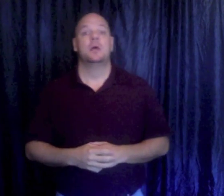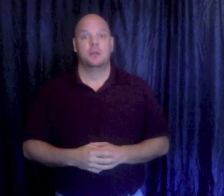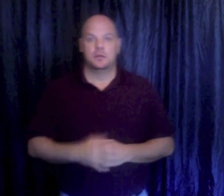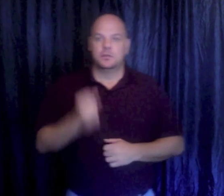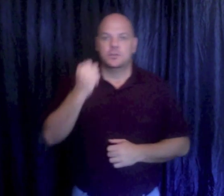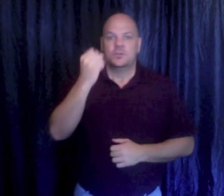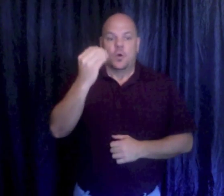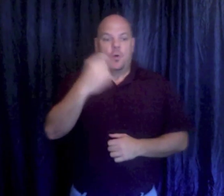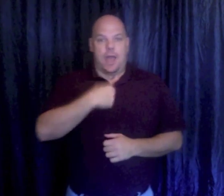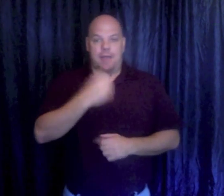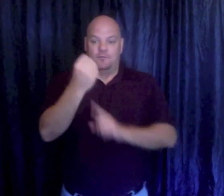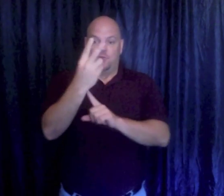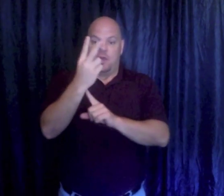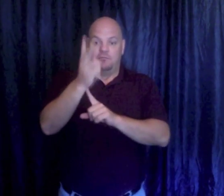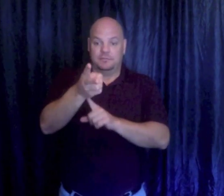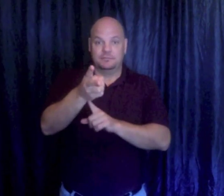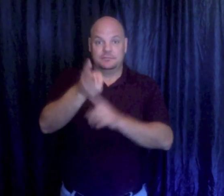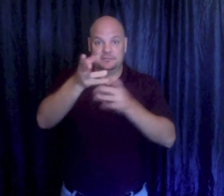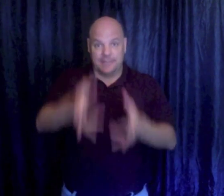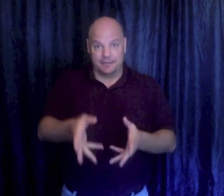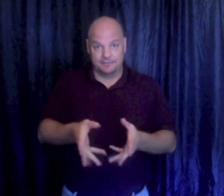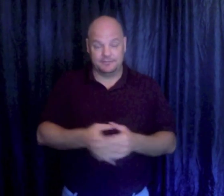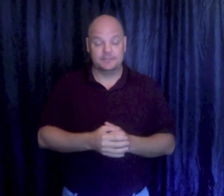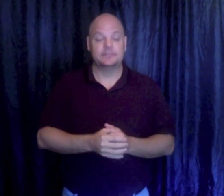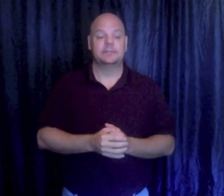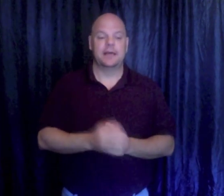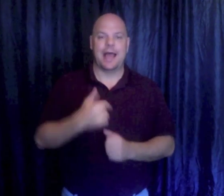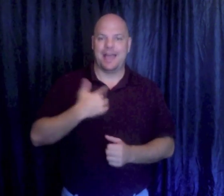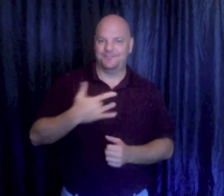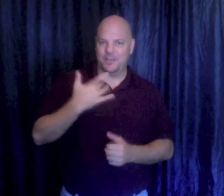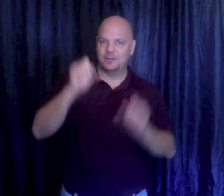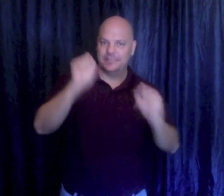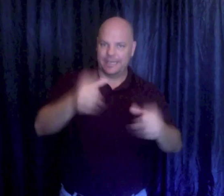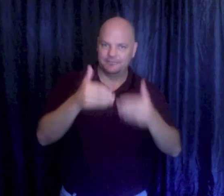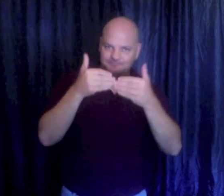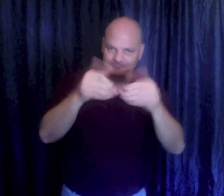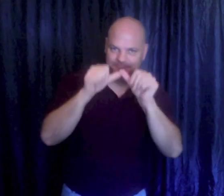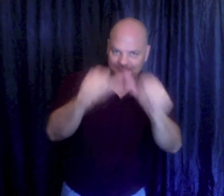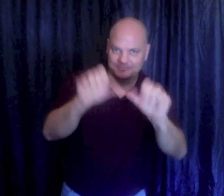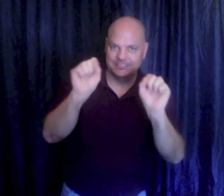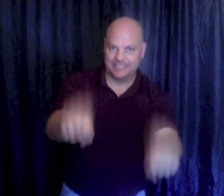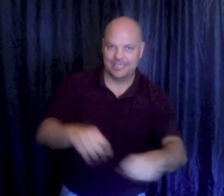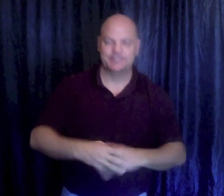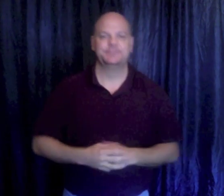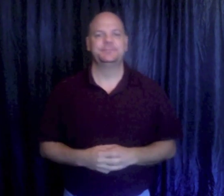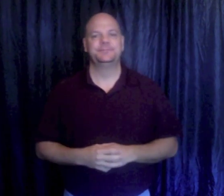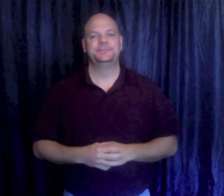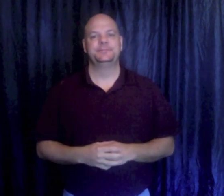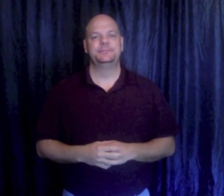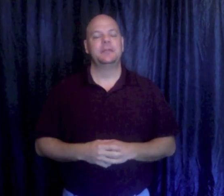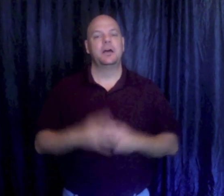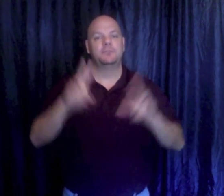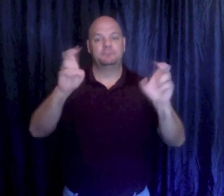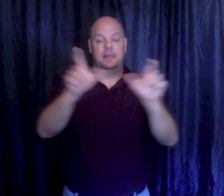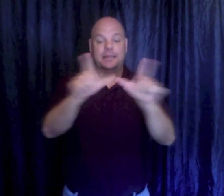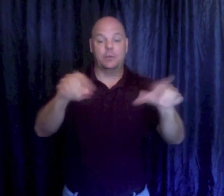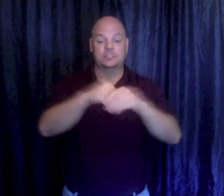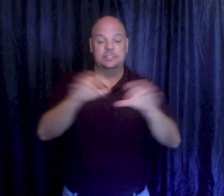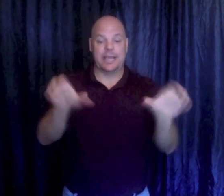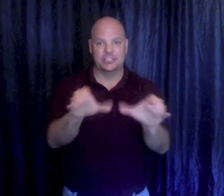12 minutes left, but I believe I can do it. So here we go with language and action and how to make it work. Okay? So